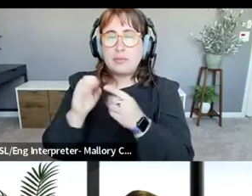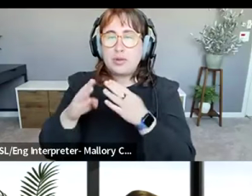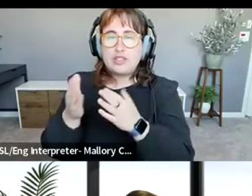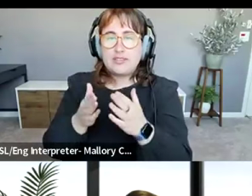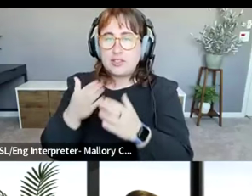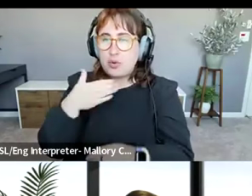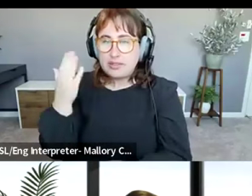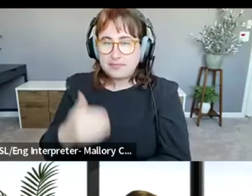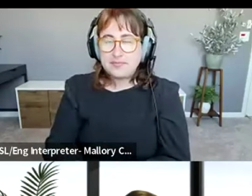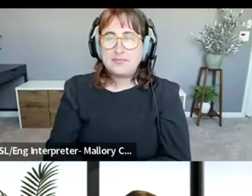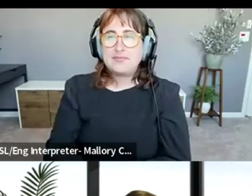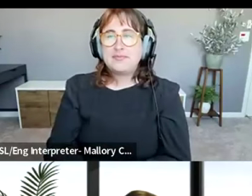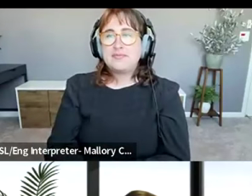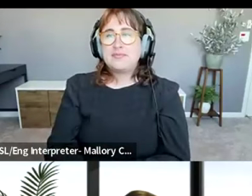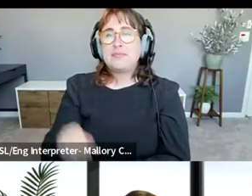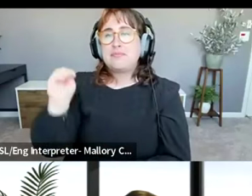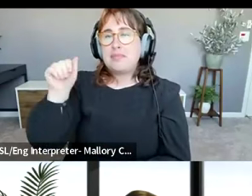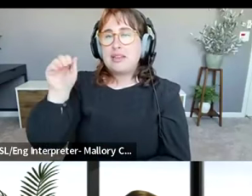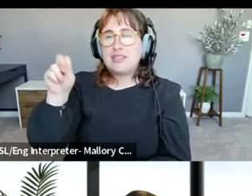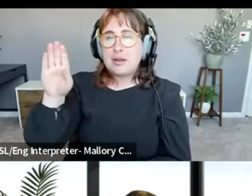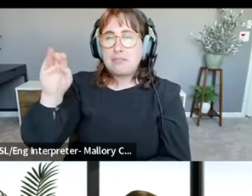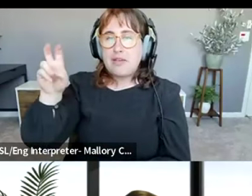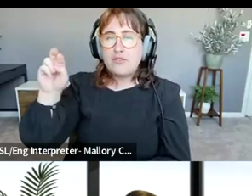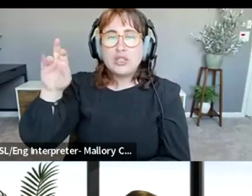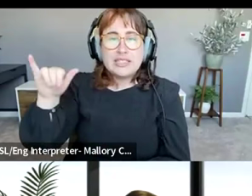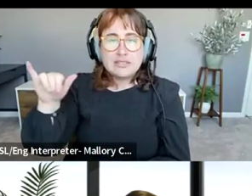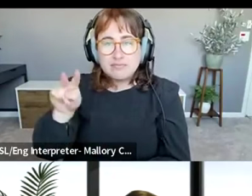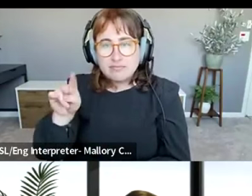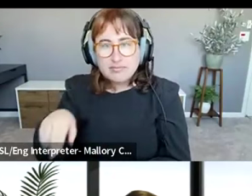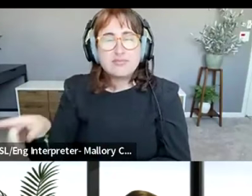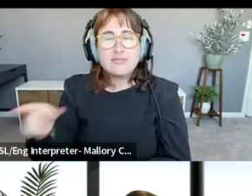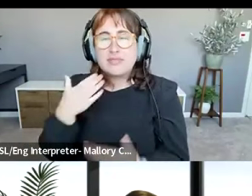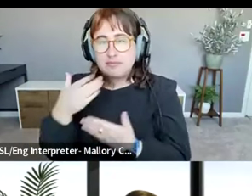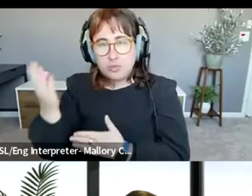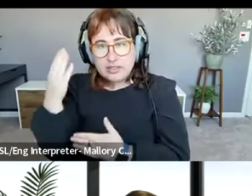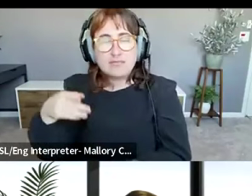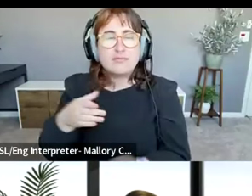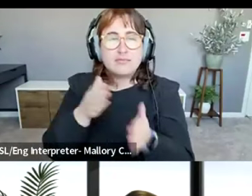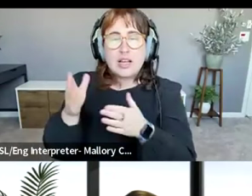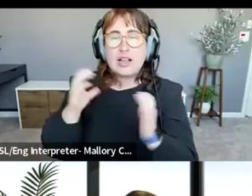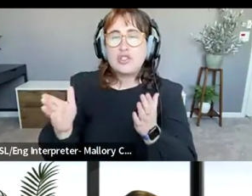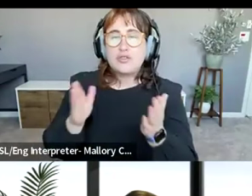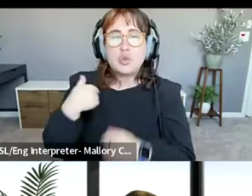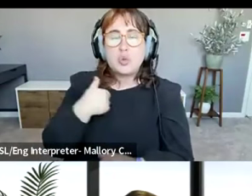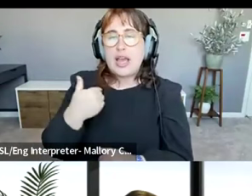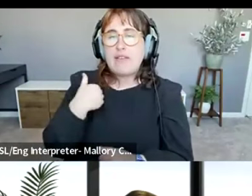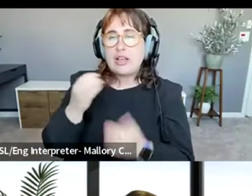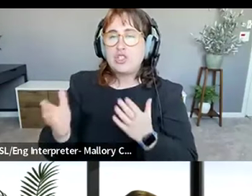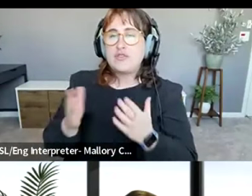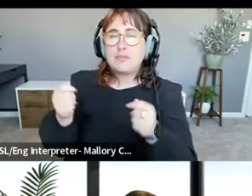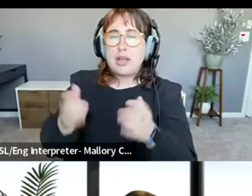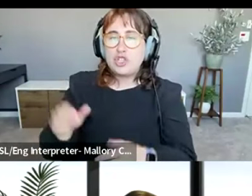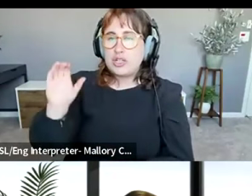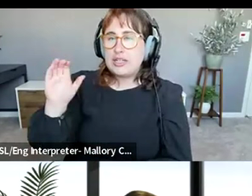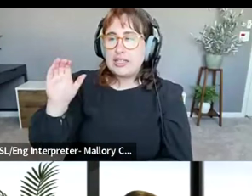Good morning. We have Mason and Beverly as well. Good morning. And from Client Services, we have our Client Services Manager,